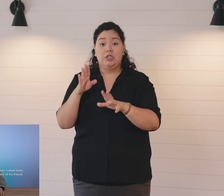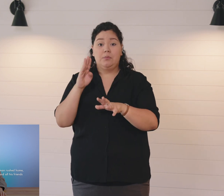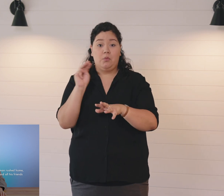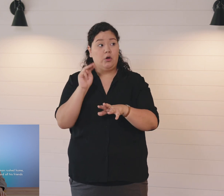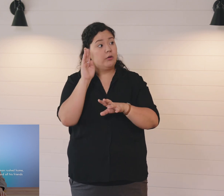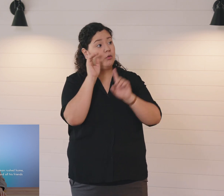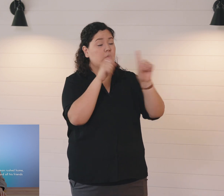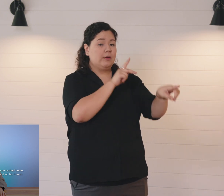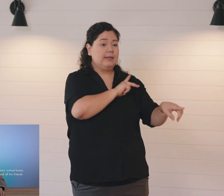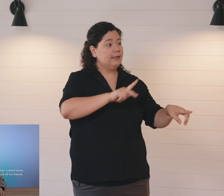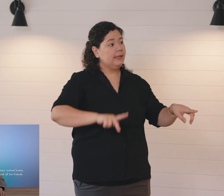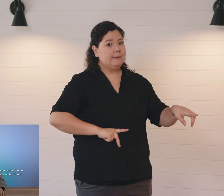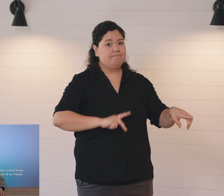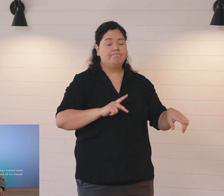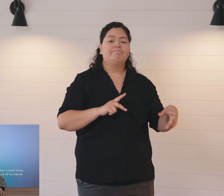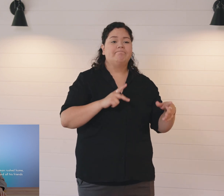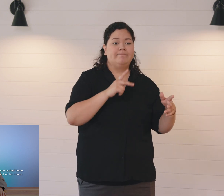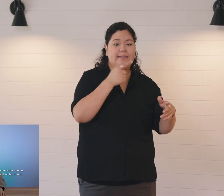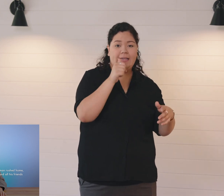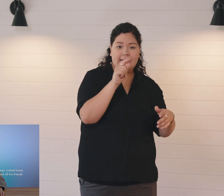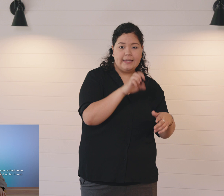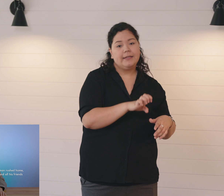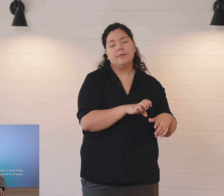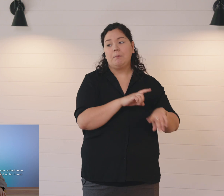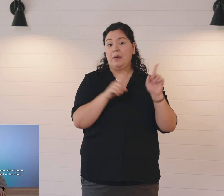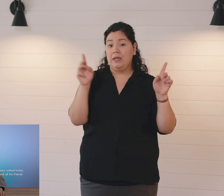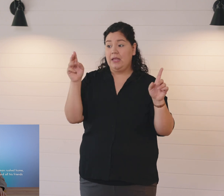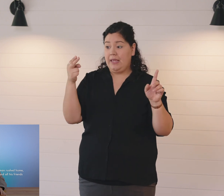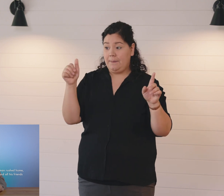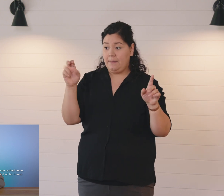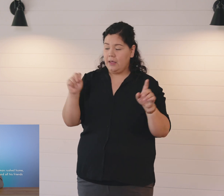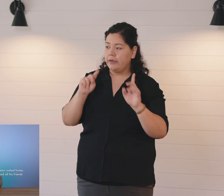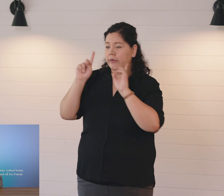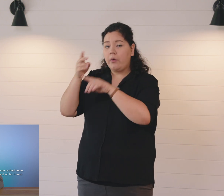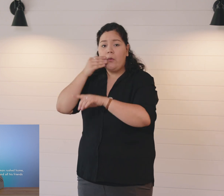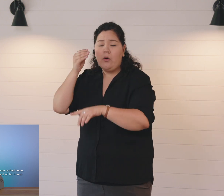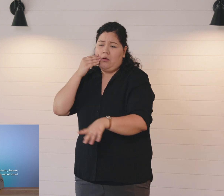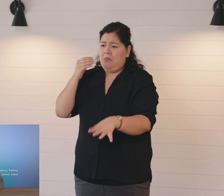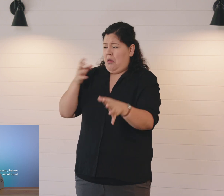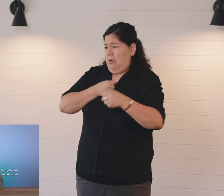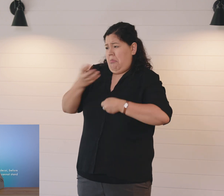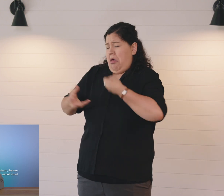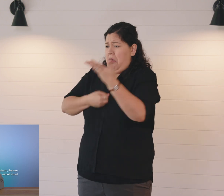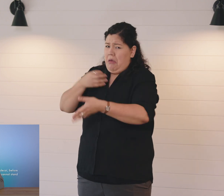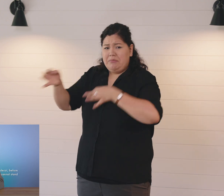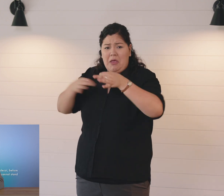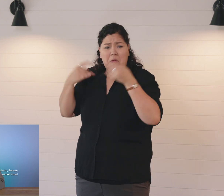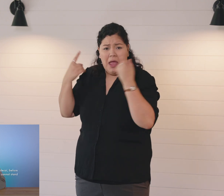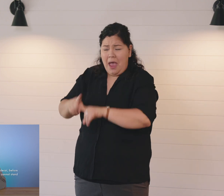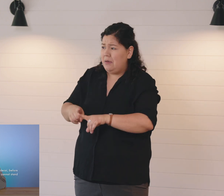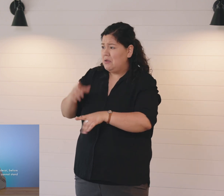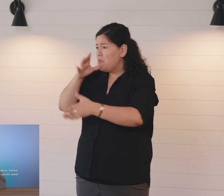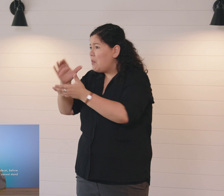rushed home with his head covered in grief. And he told Zeresh, his wife, and all his friends everything that had happened to him. And his advisors and his